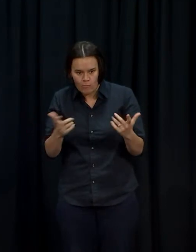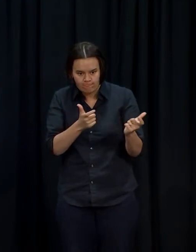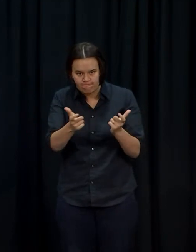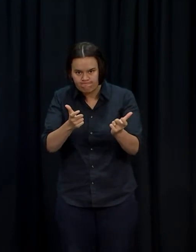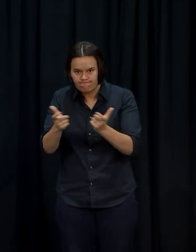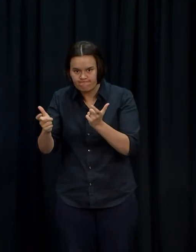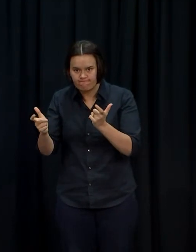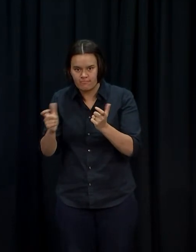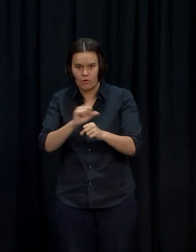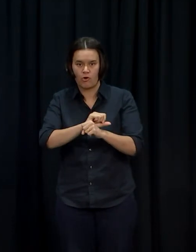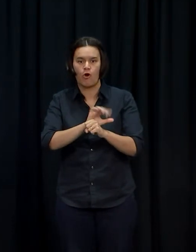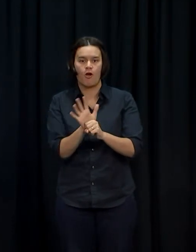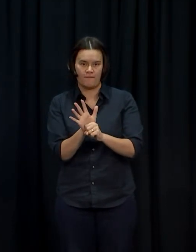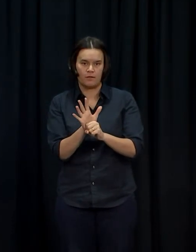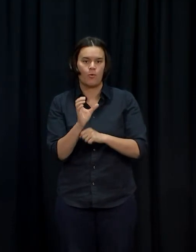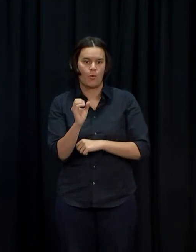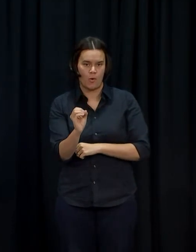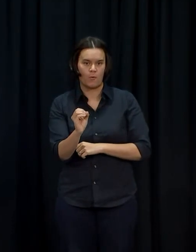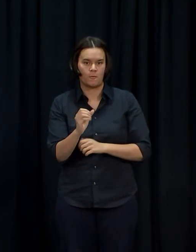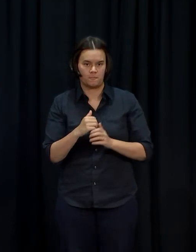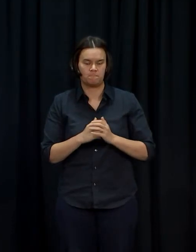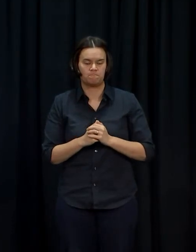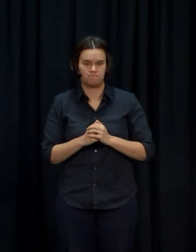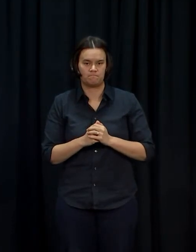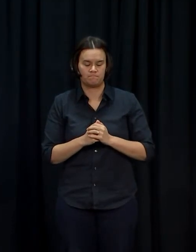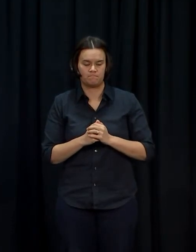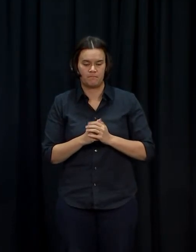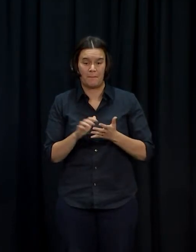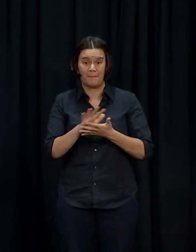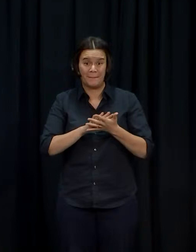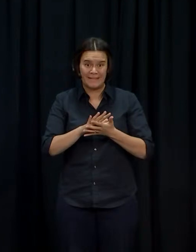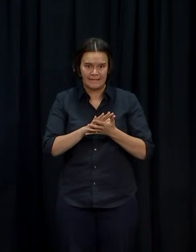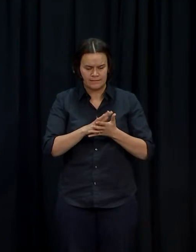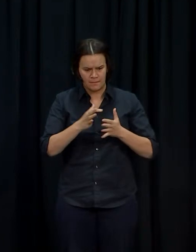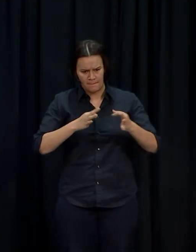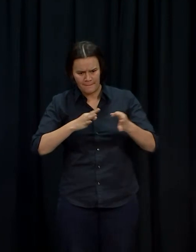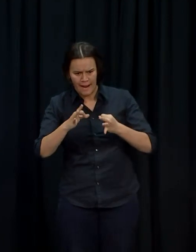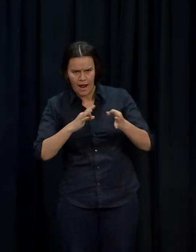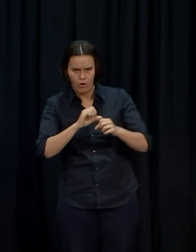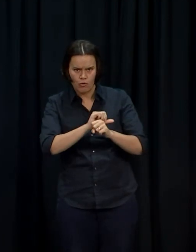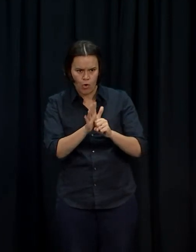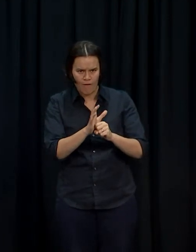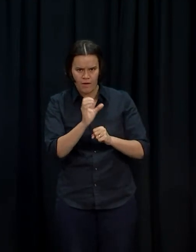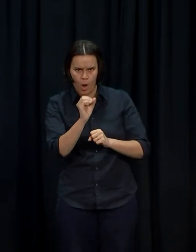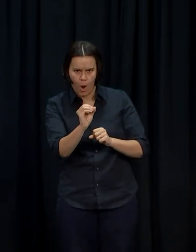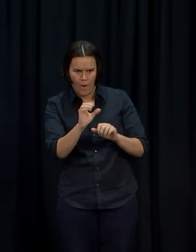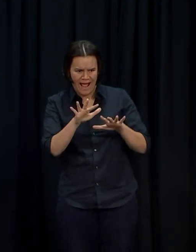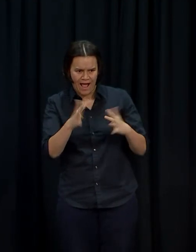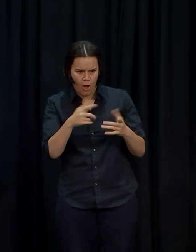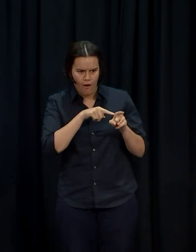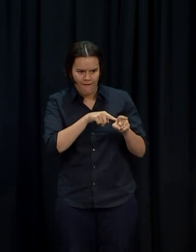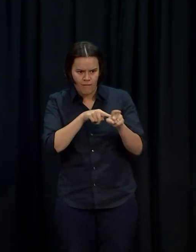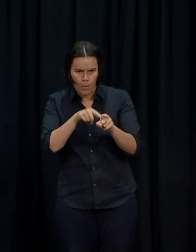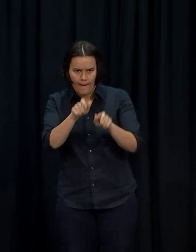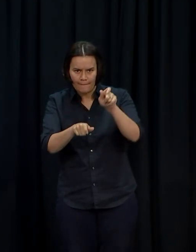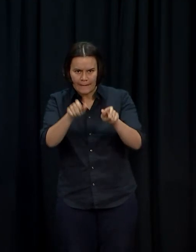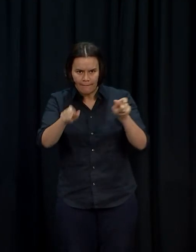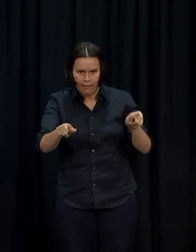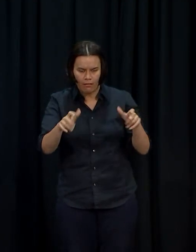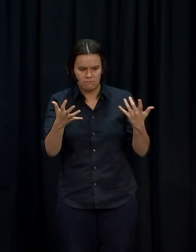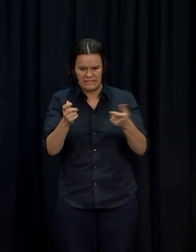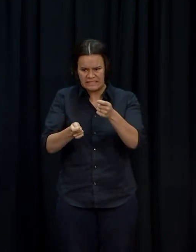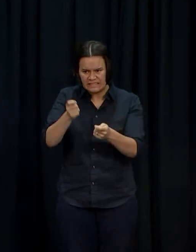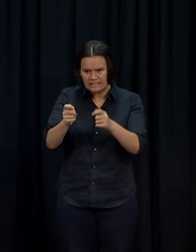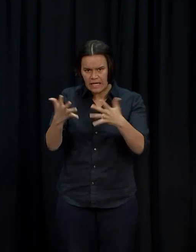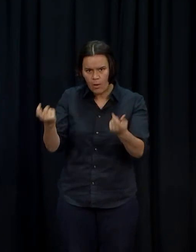details of the phases of our public health management of Omicron and what that means for the testing and tracing process. We've begun a